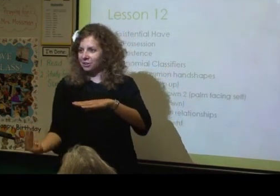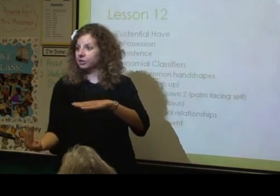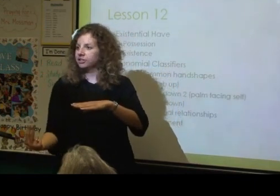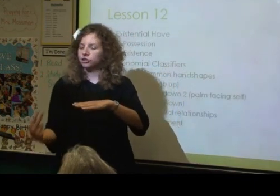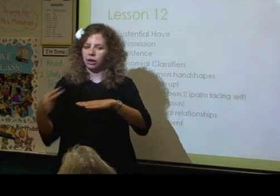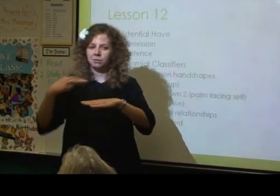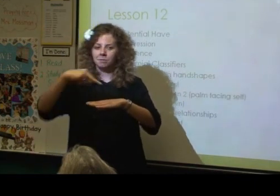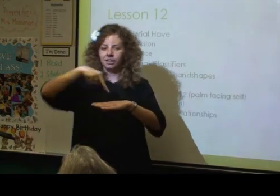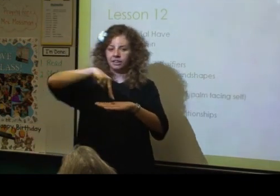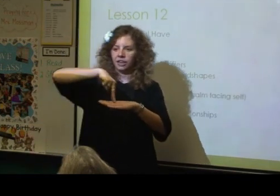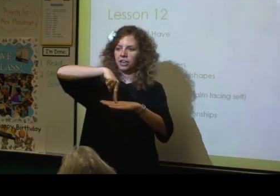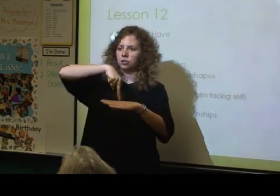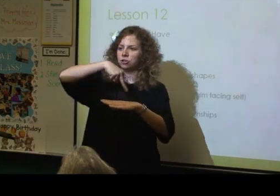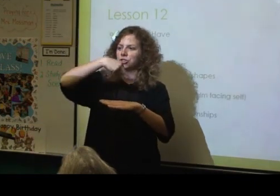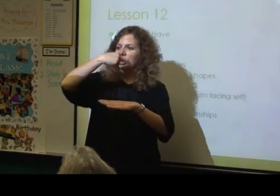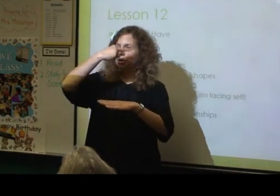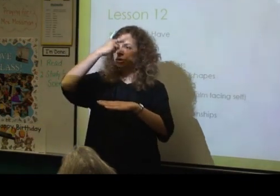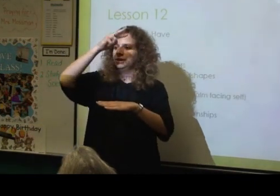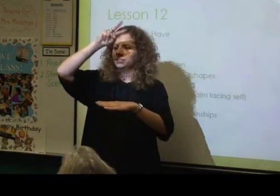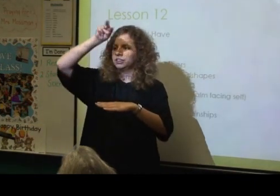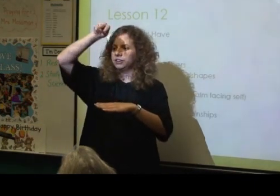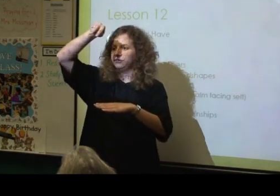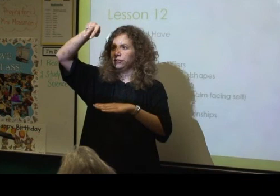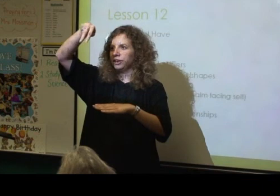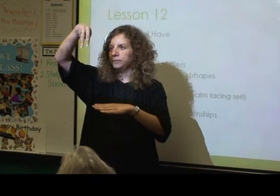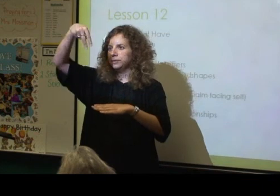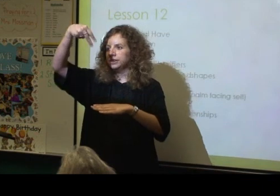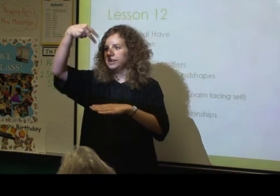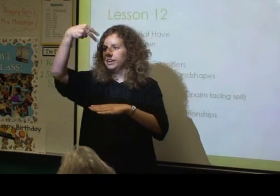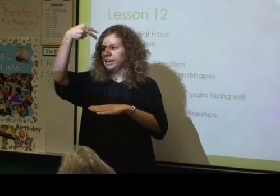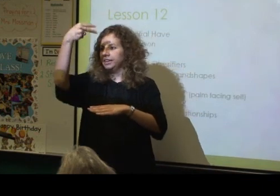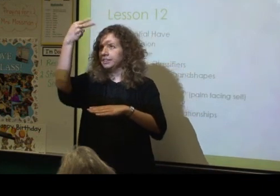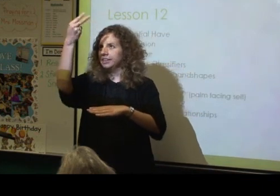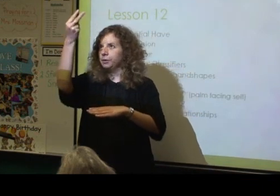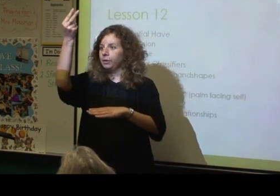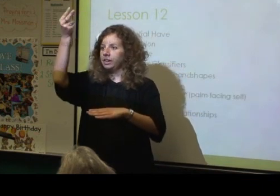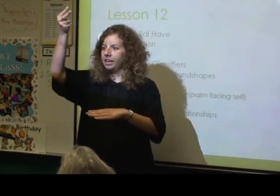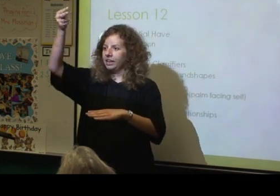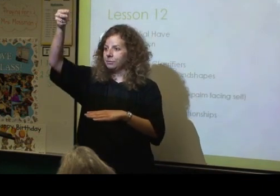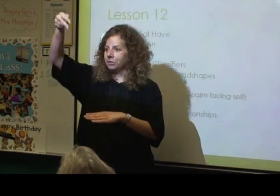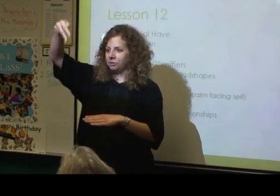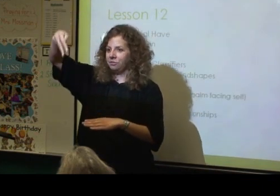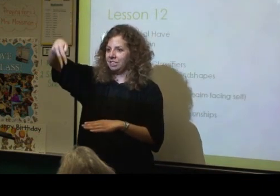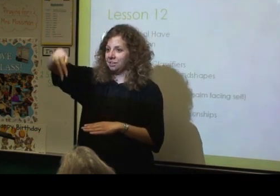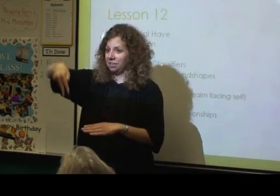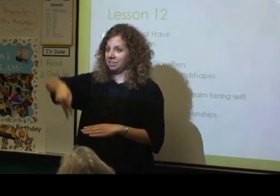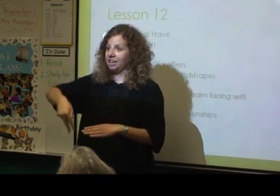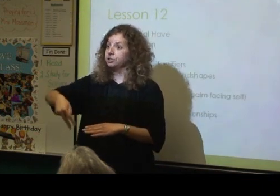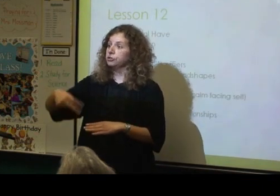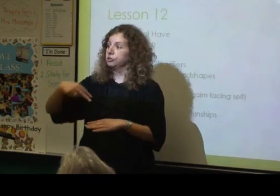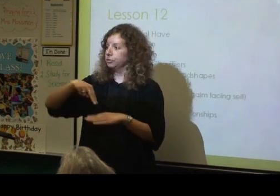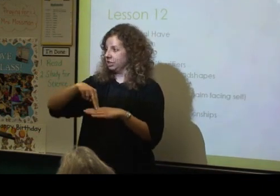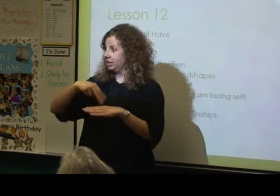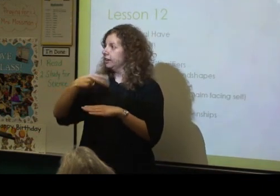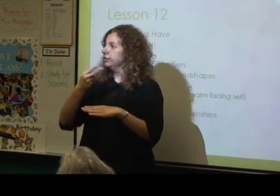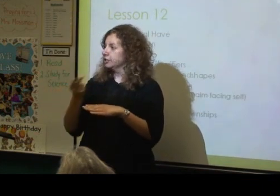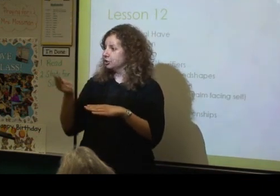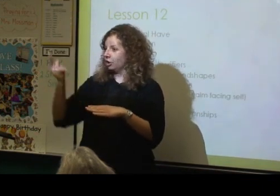you could describe something like that. You could show that they flipped and they went in with their feet down like that. So you could really